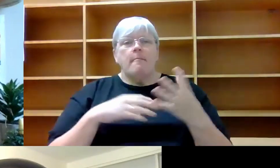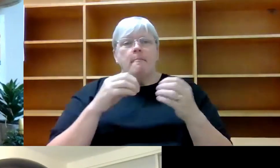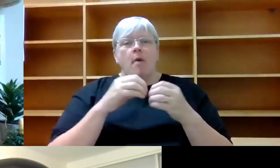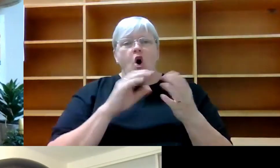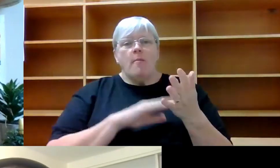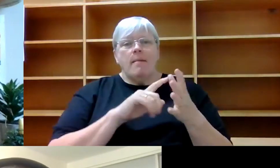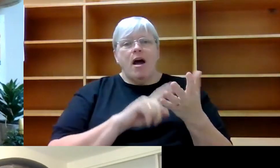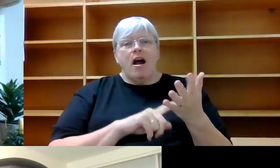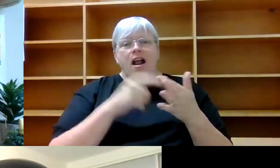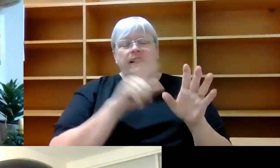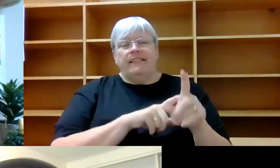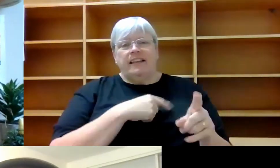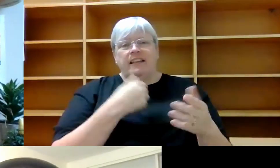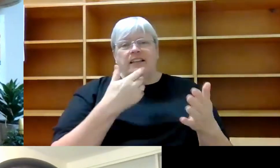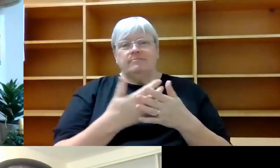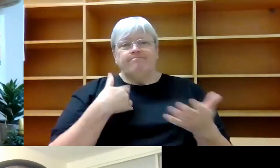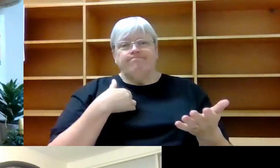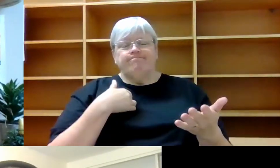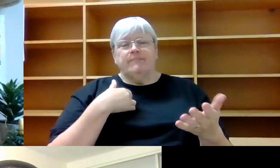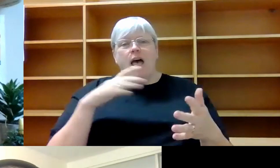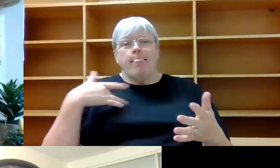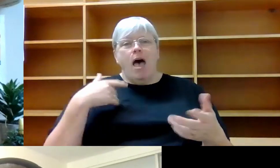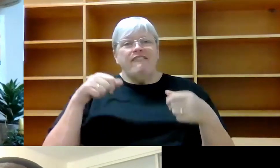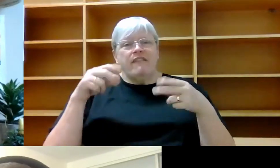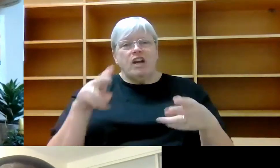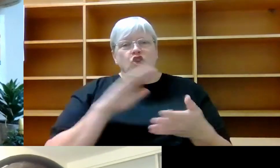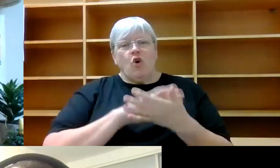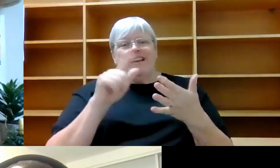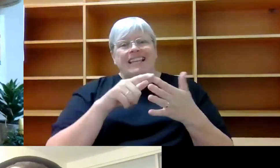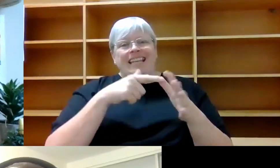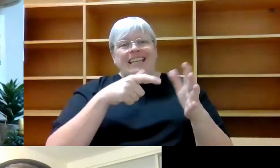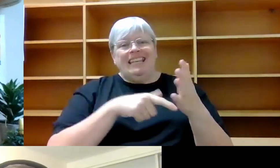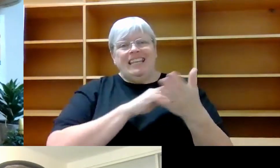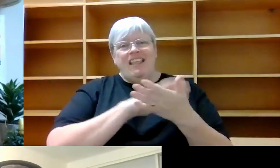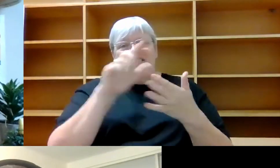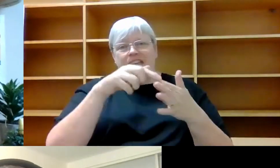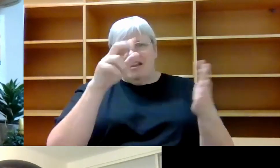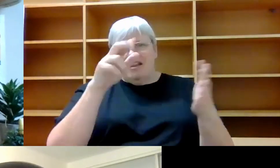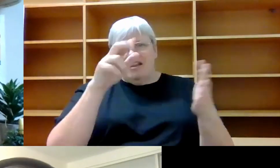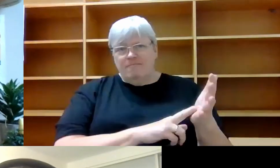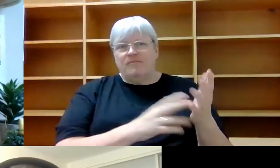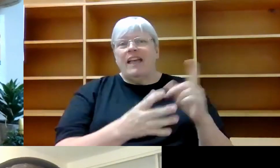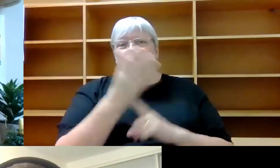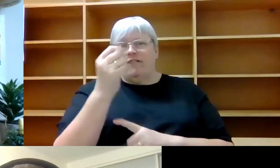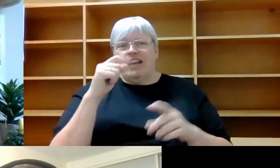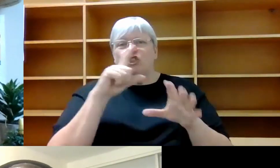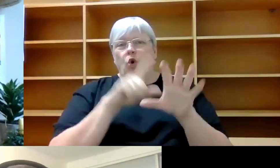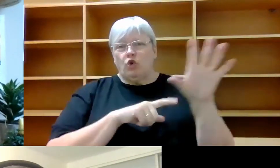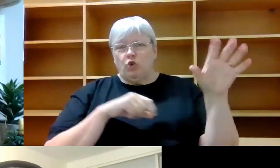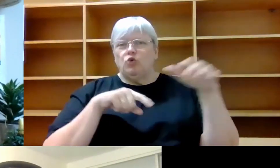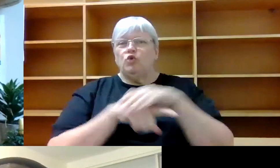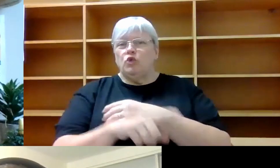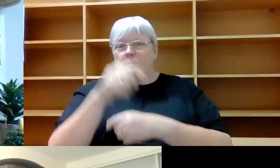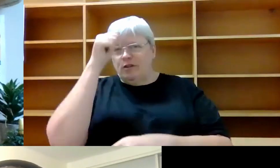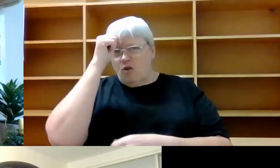live version of The Heathen. And if you can find it on YouTube, you would know exactly what I'm talking about. It